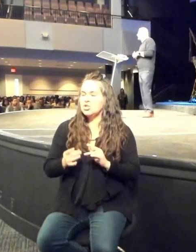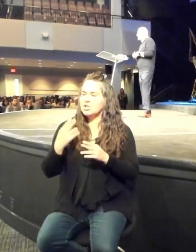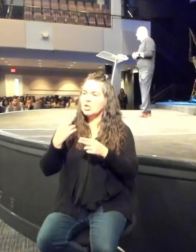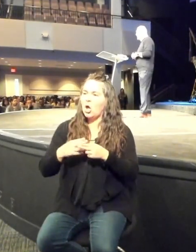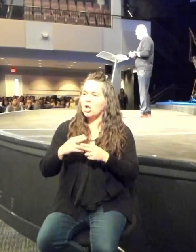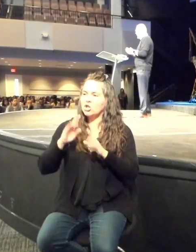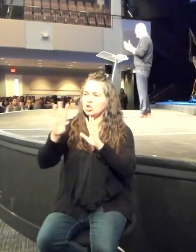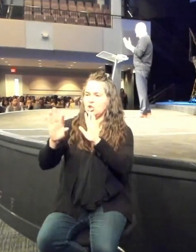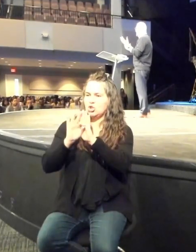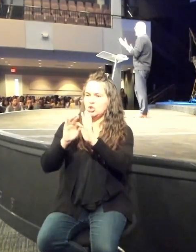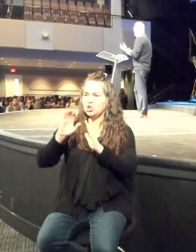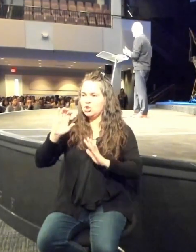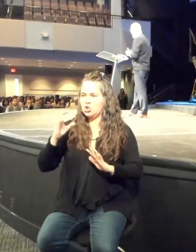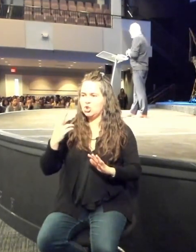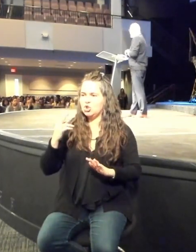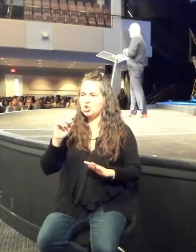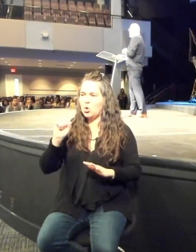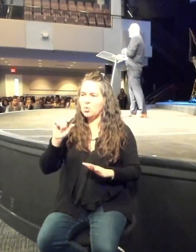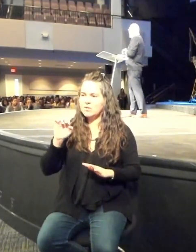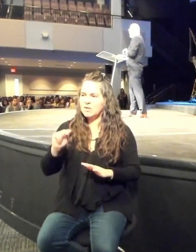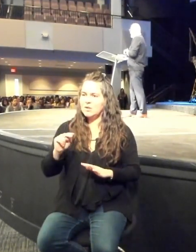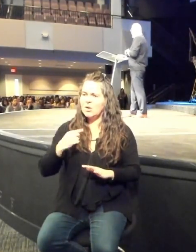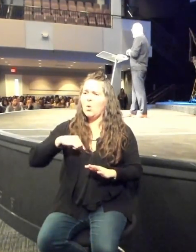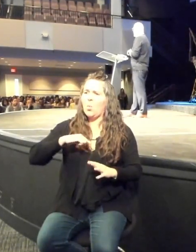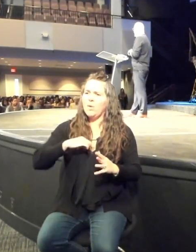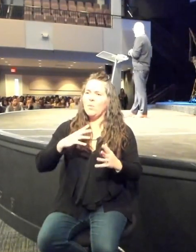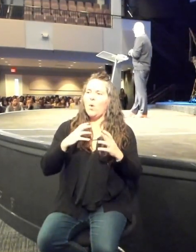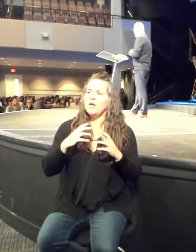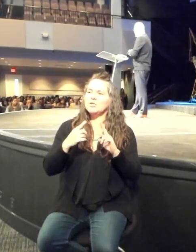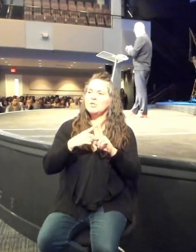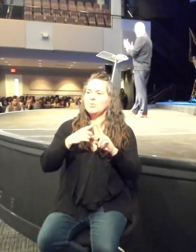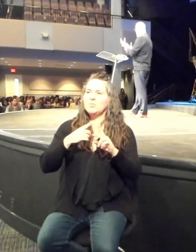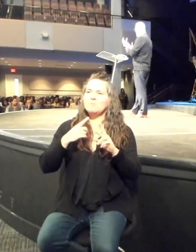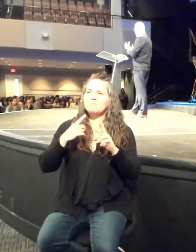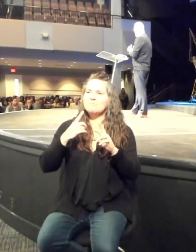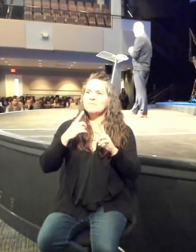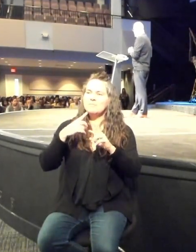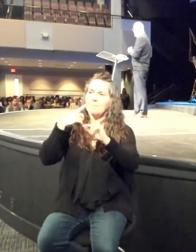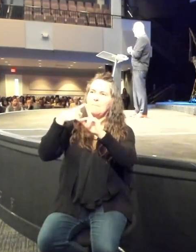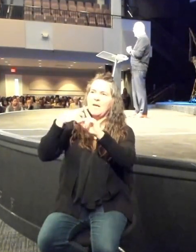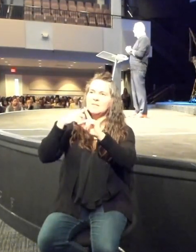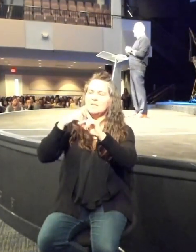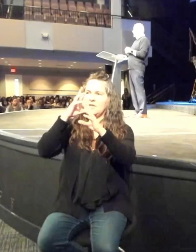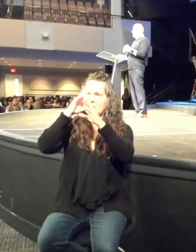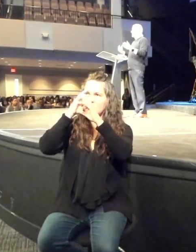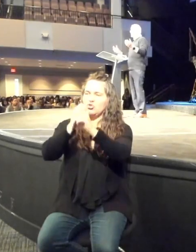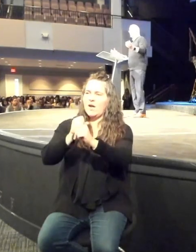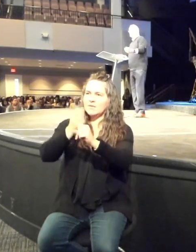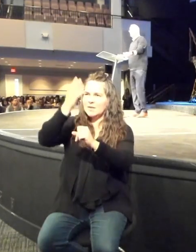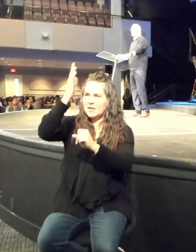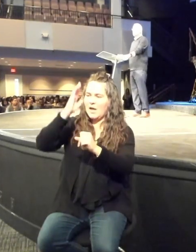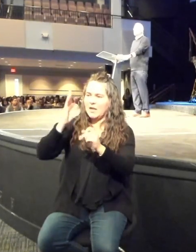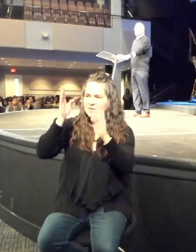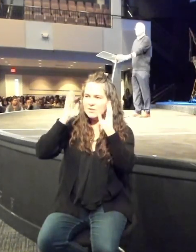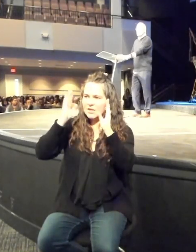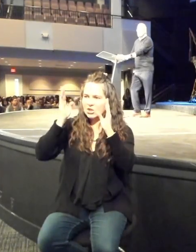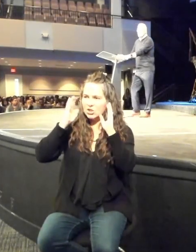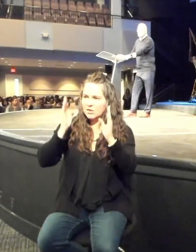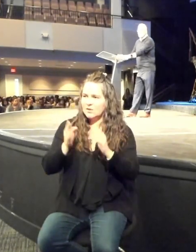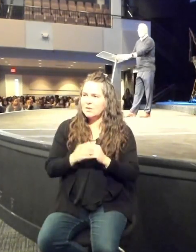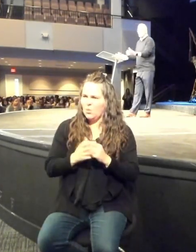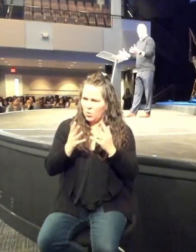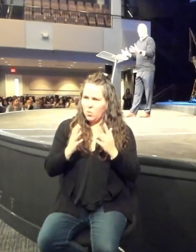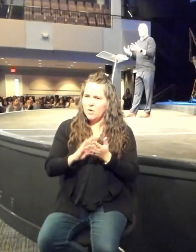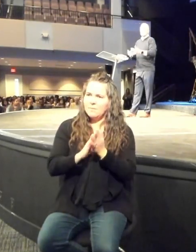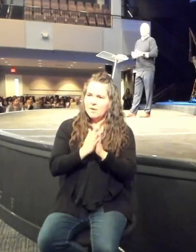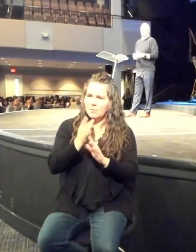person that positively attracts God's attention. How can you and I be the right kind of person, the person that God would choose to use and